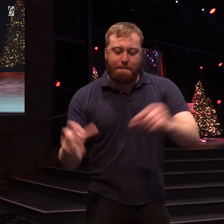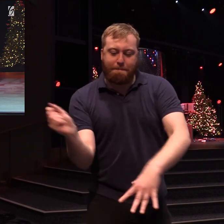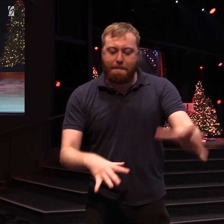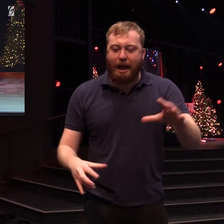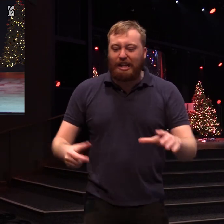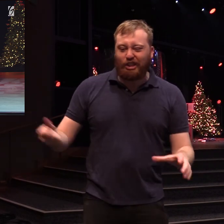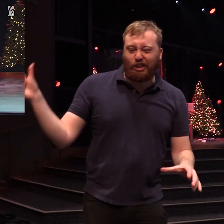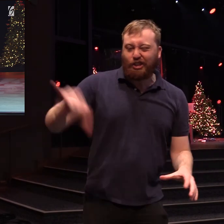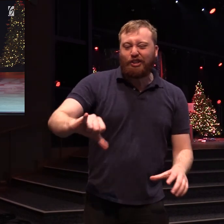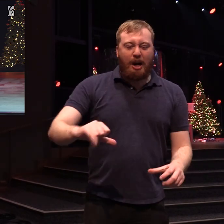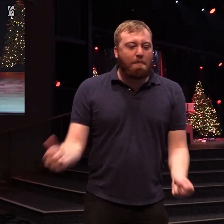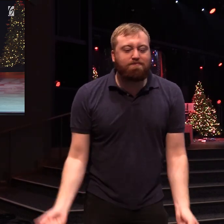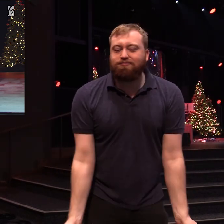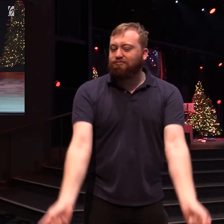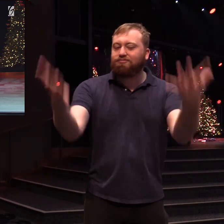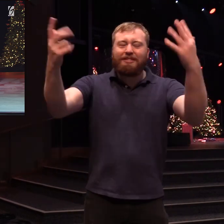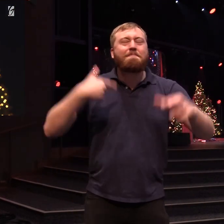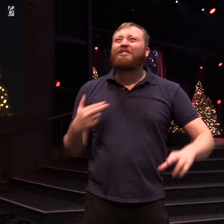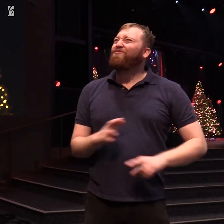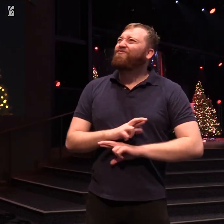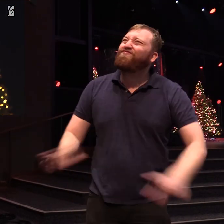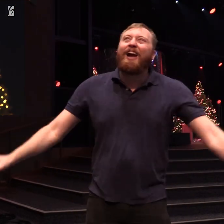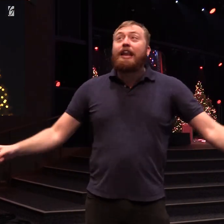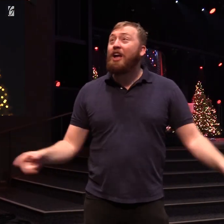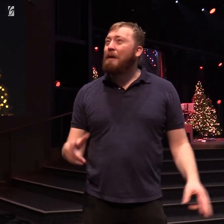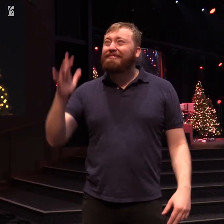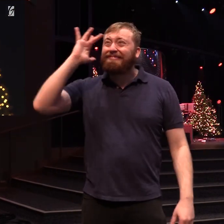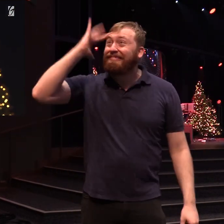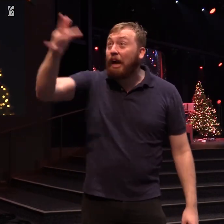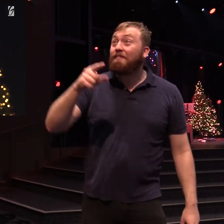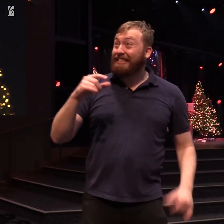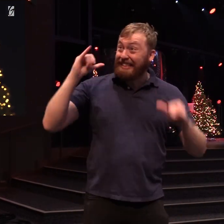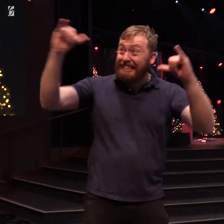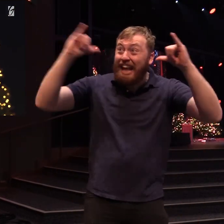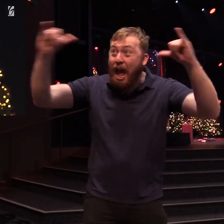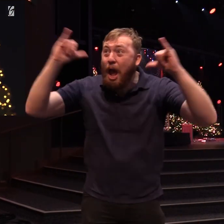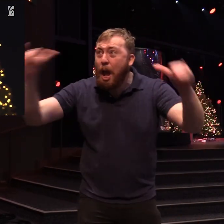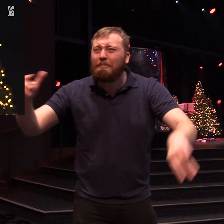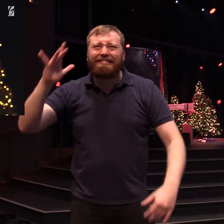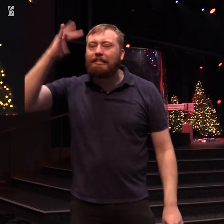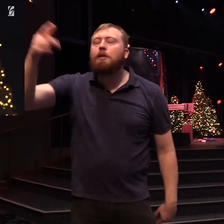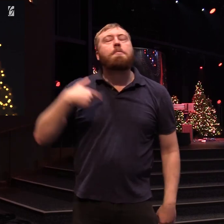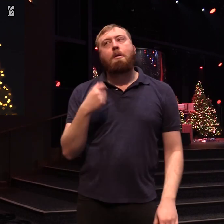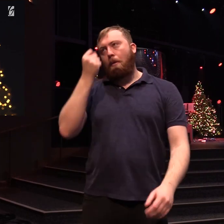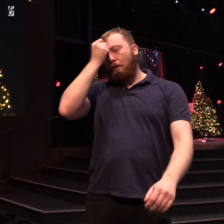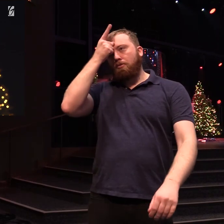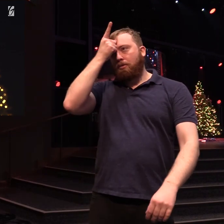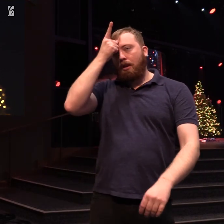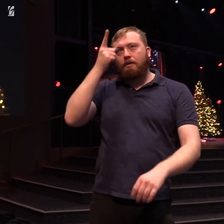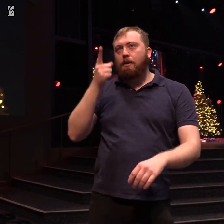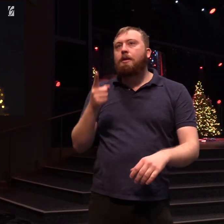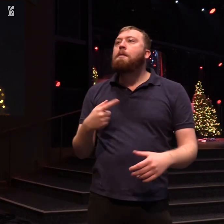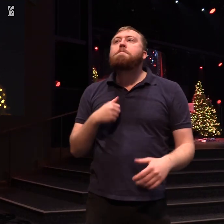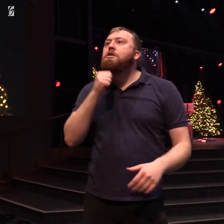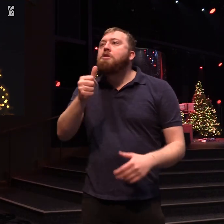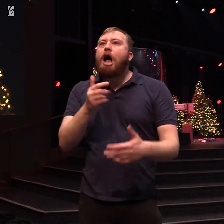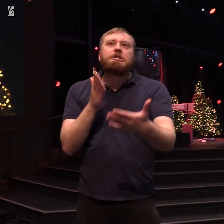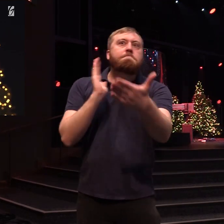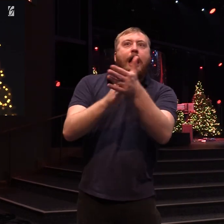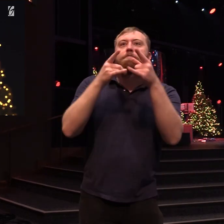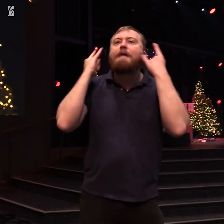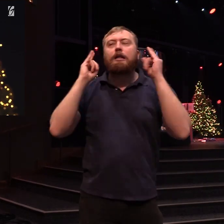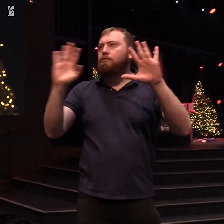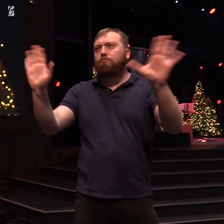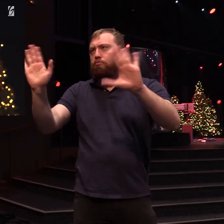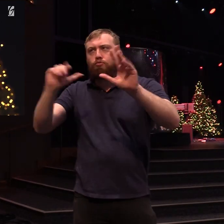am really tired of them. Aren't you? I'm tired of walking through, and I get it. I'm not anti-mask. That's not